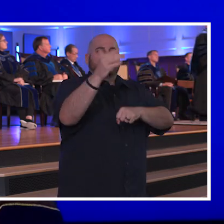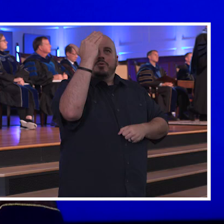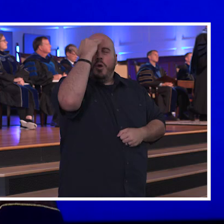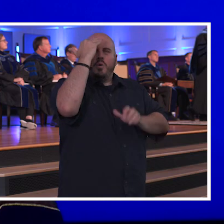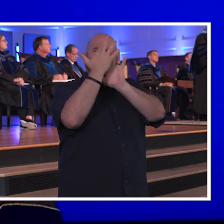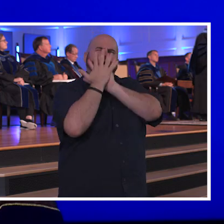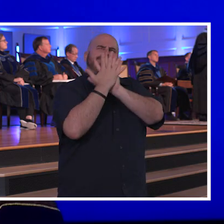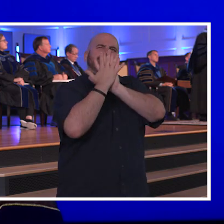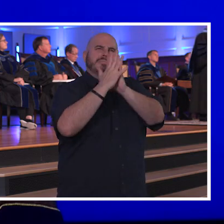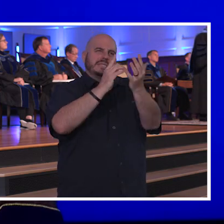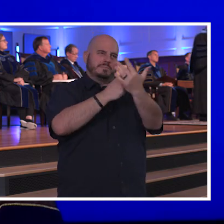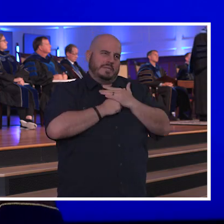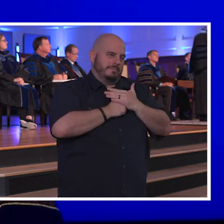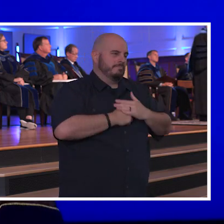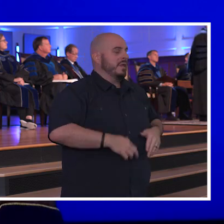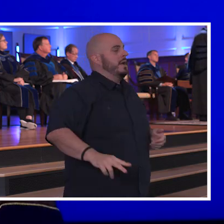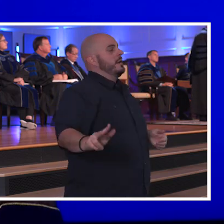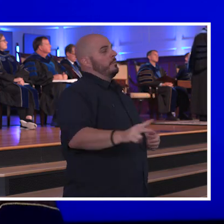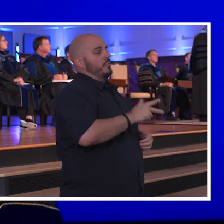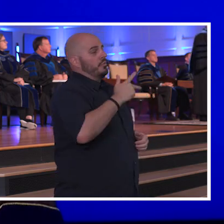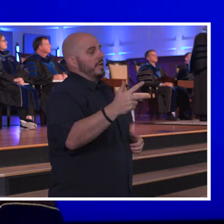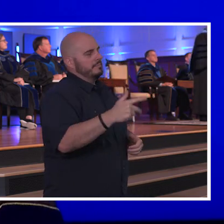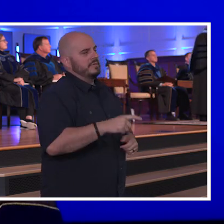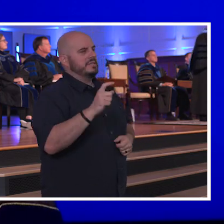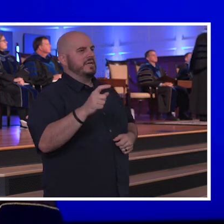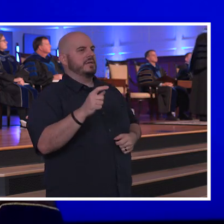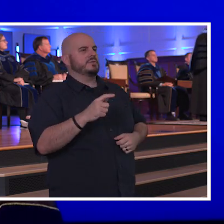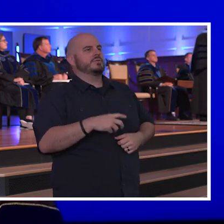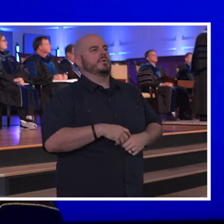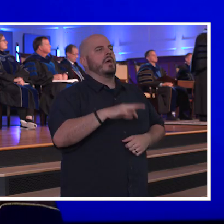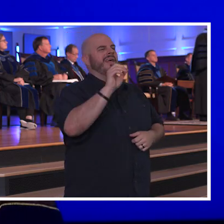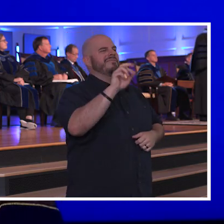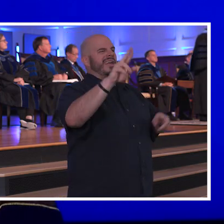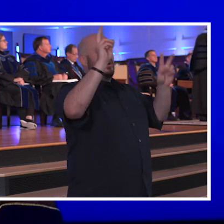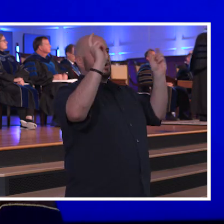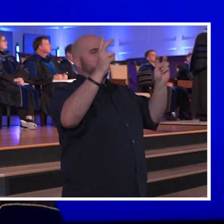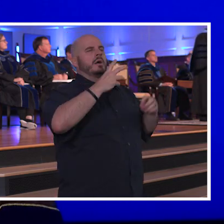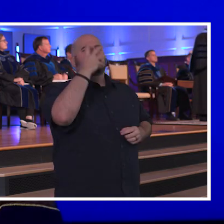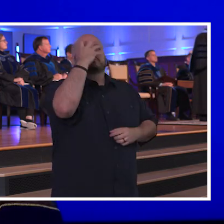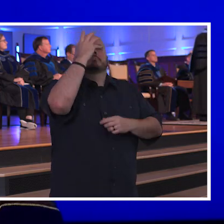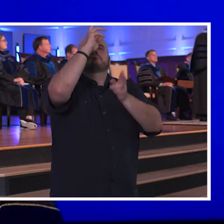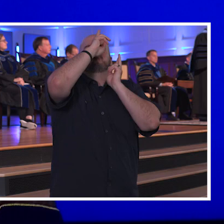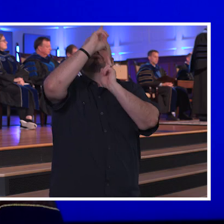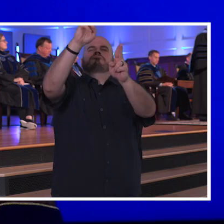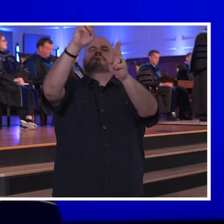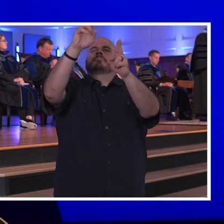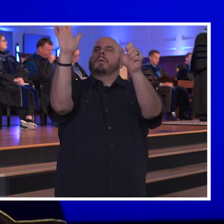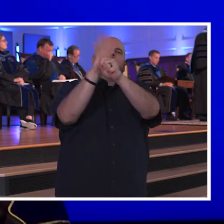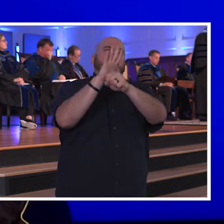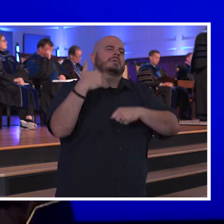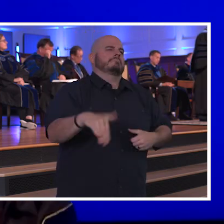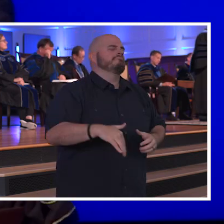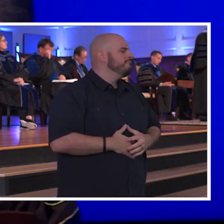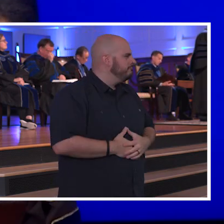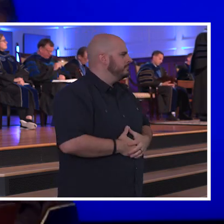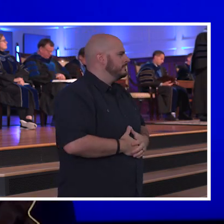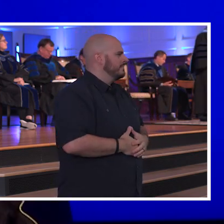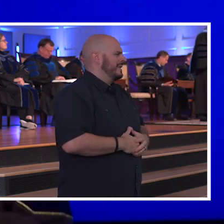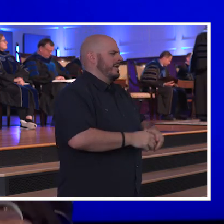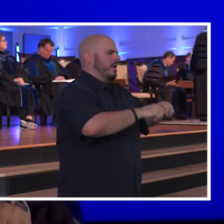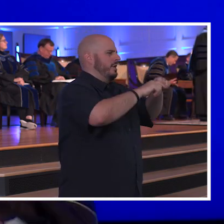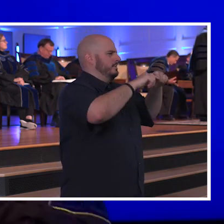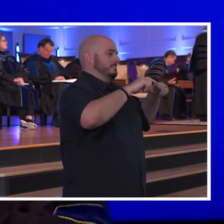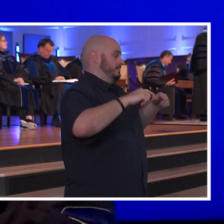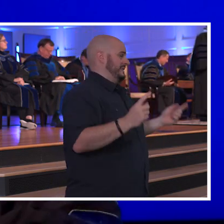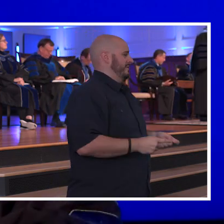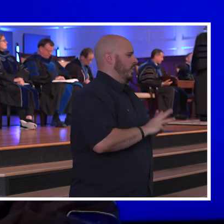number three, we need to fear the Lord completely." In our fallen state, let's be honest, we